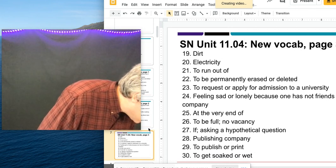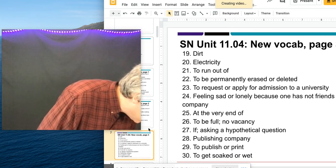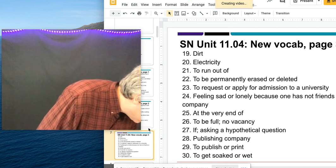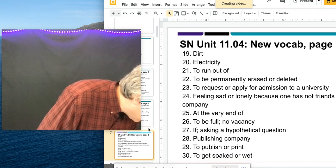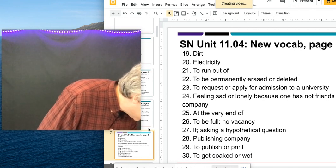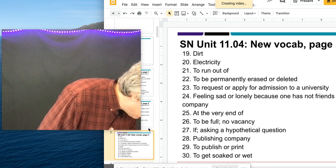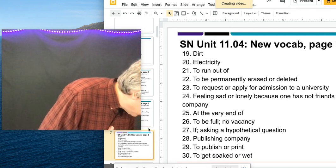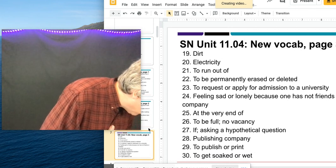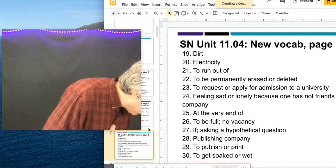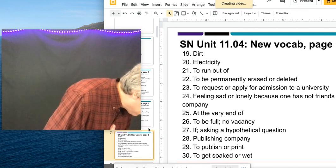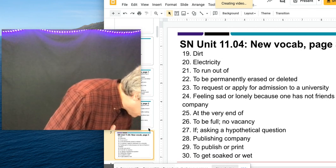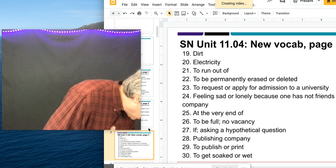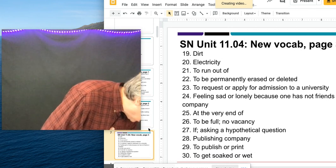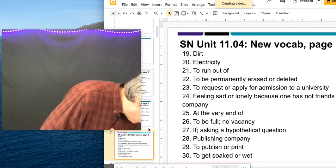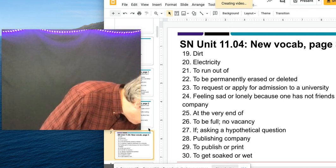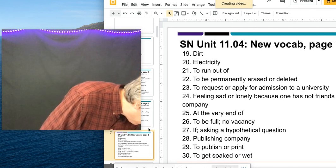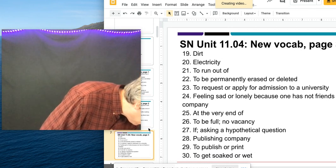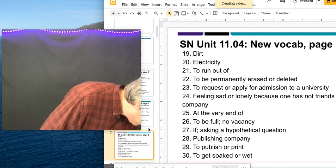This goes through. There's so many more.